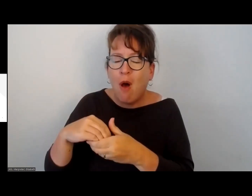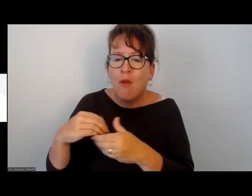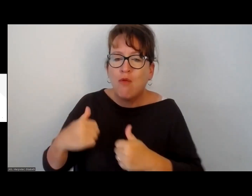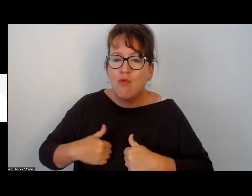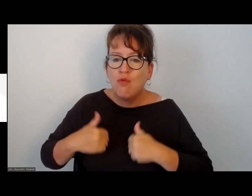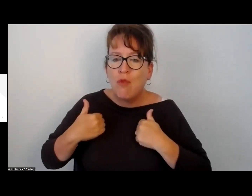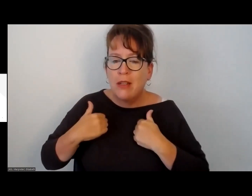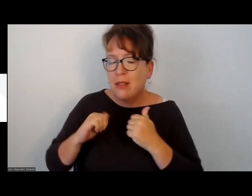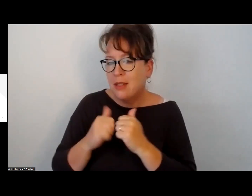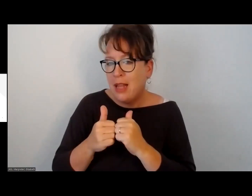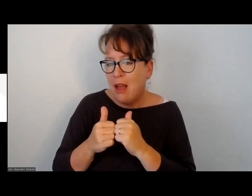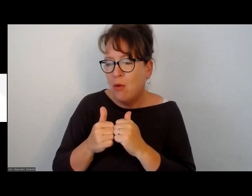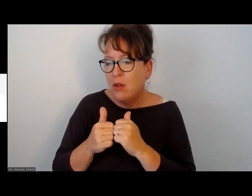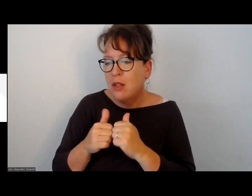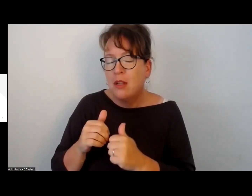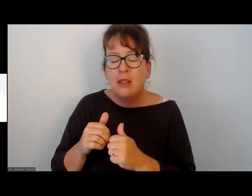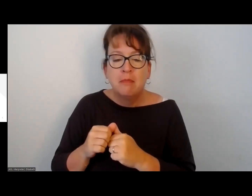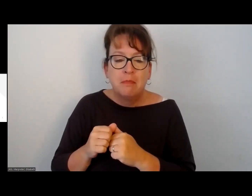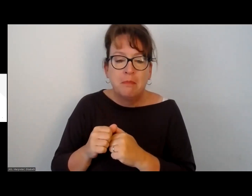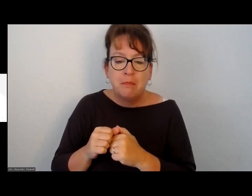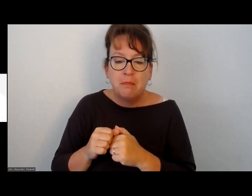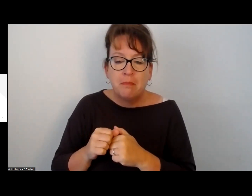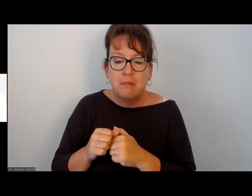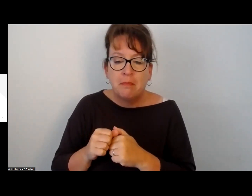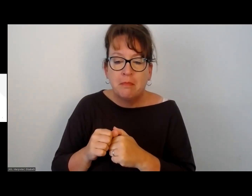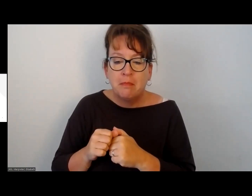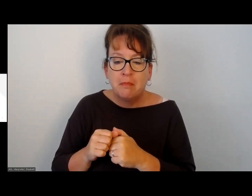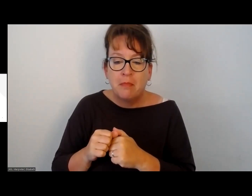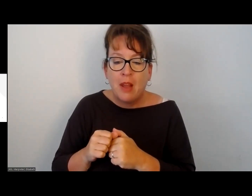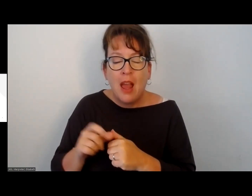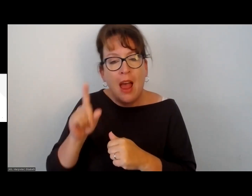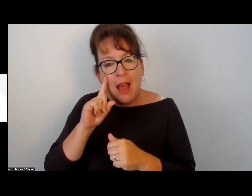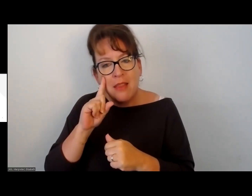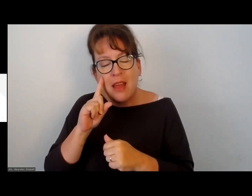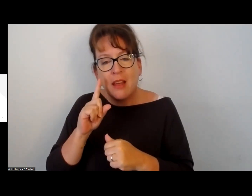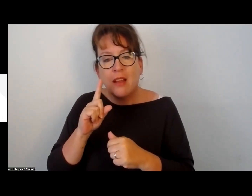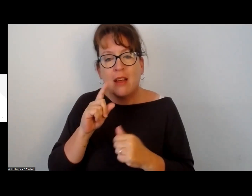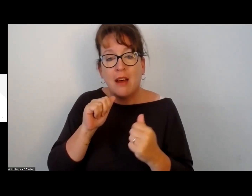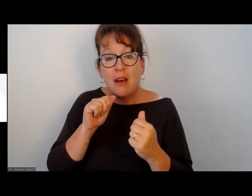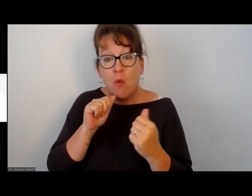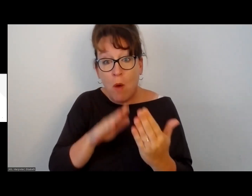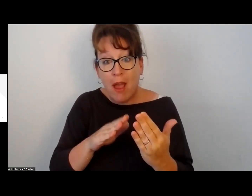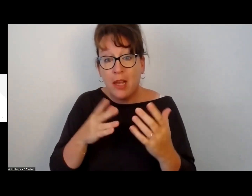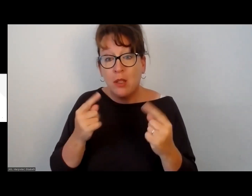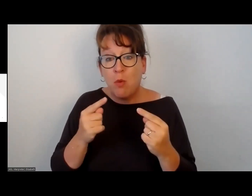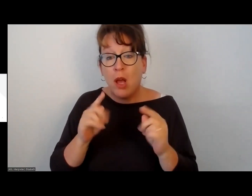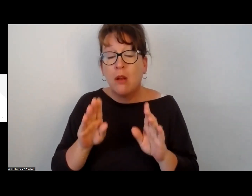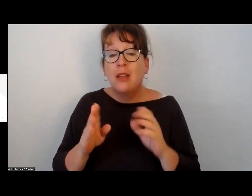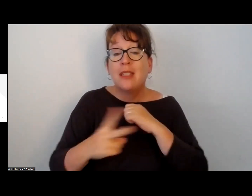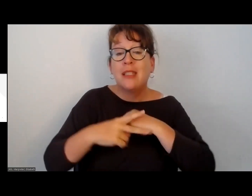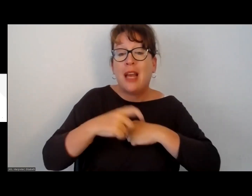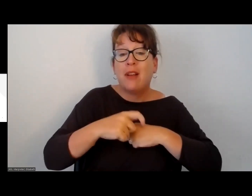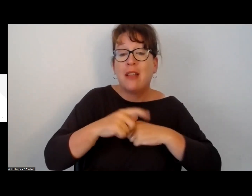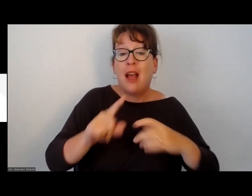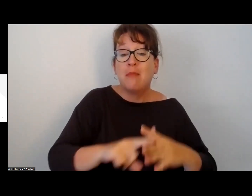the sort of having Q&A at the beginning and at the end of this meeting is one of the ways in which I feel